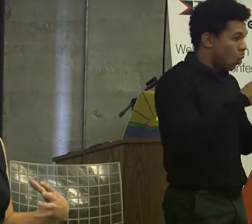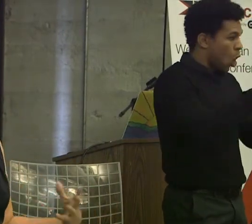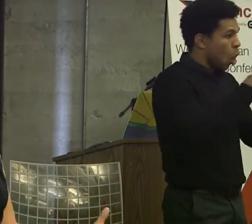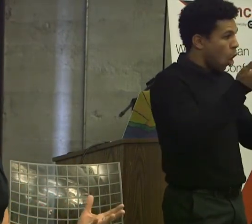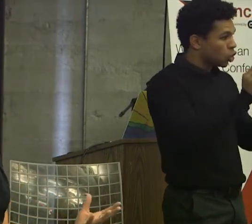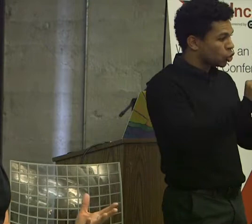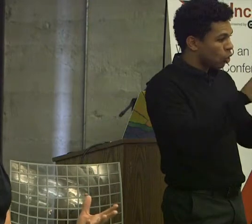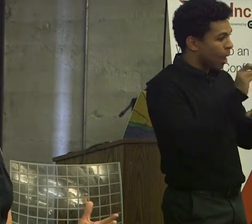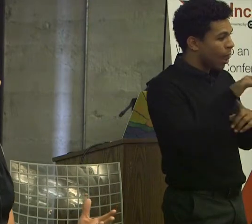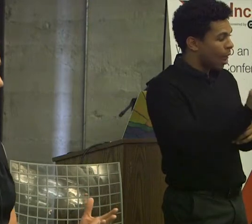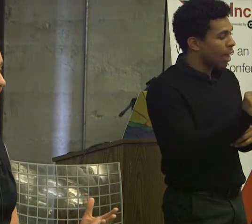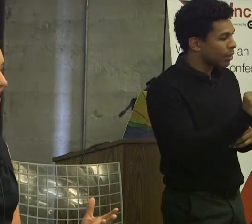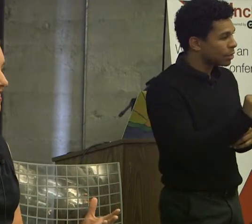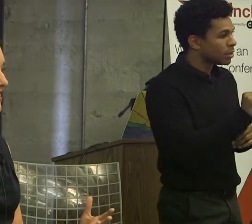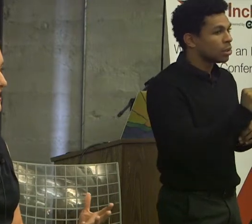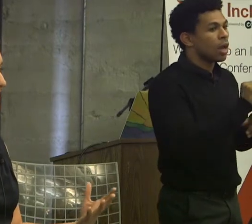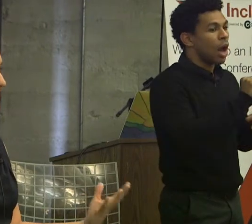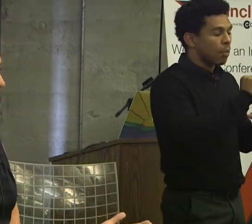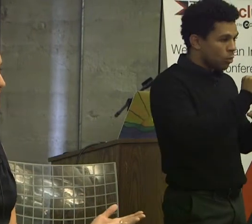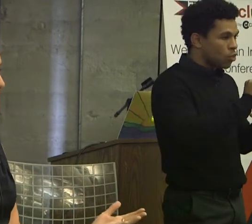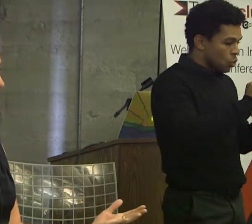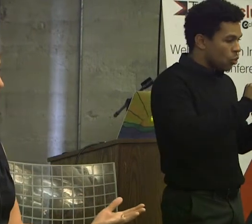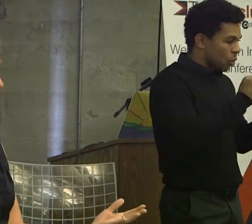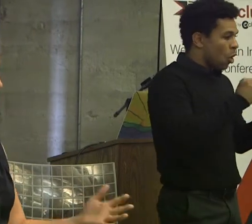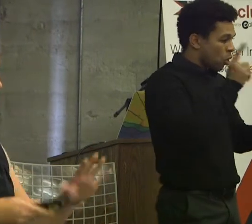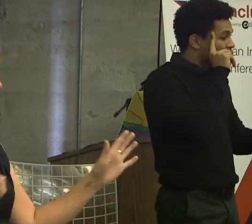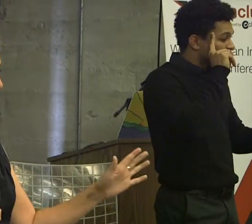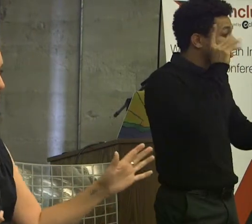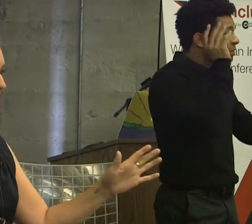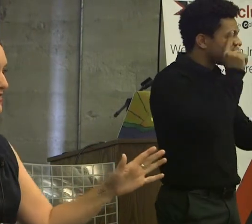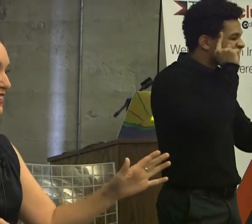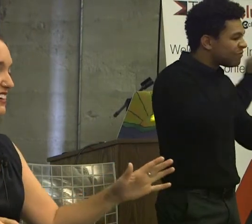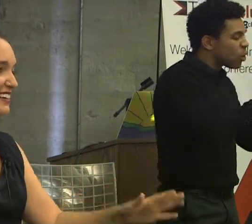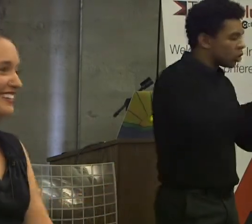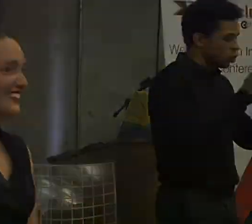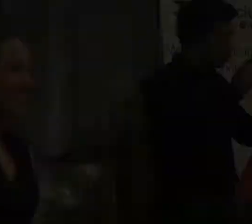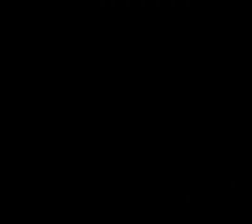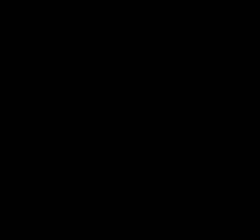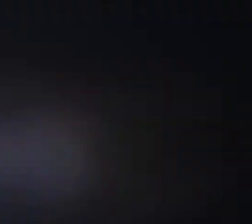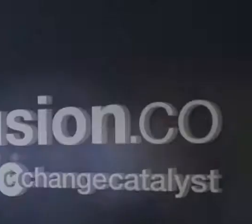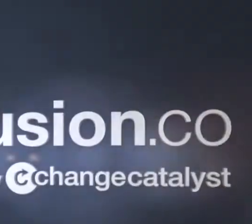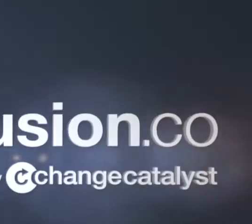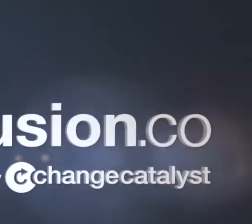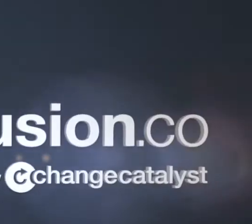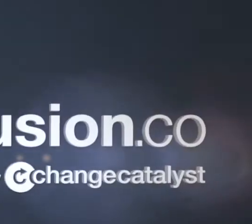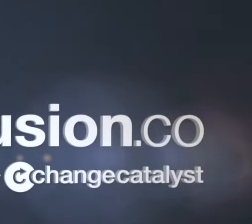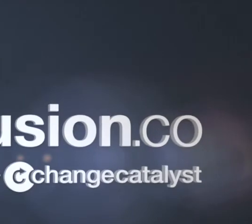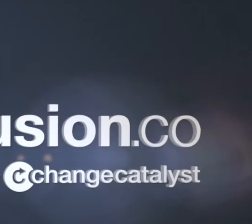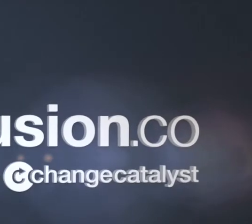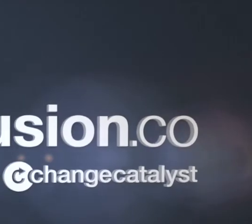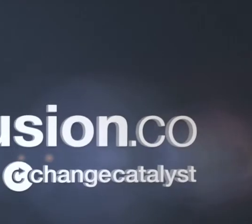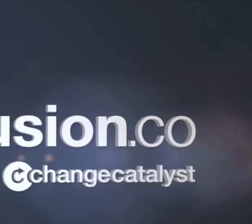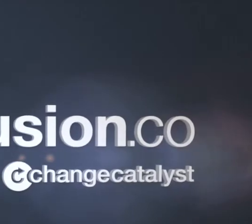and inclusion mission in tech. So thank you so much. I'm happy to talk about this more. But thank you.